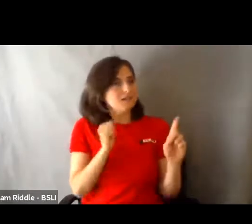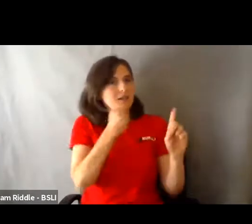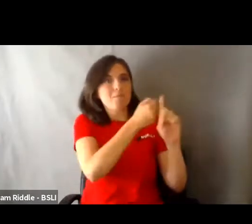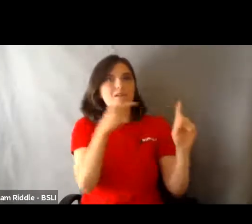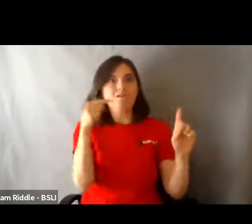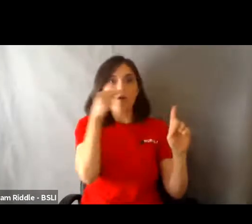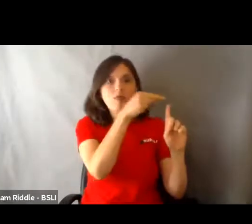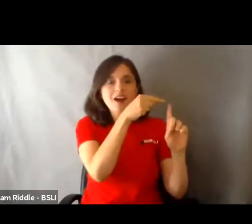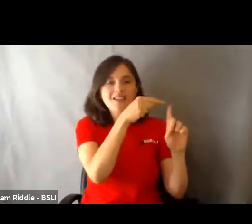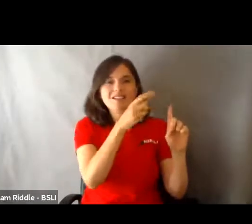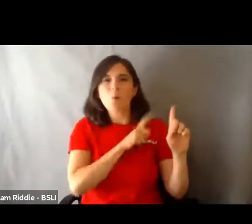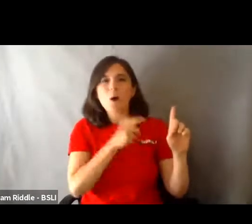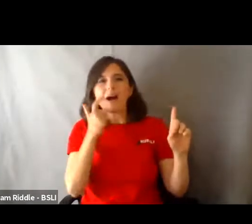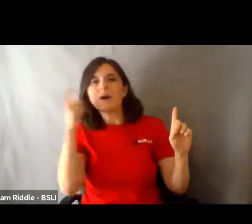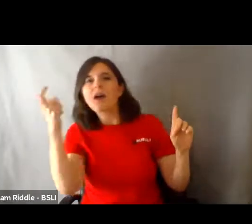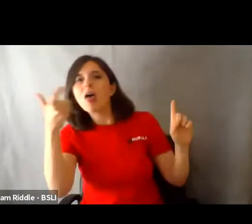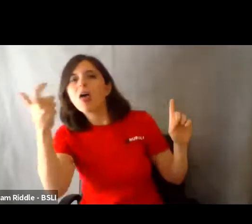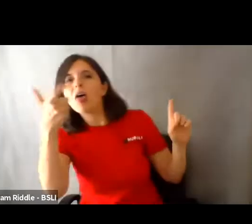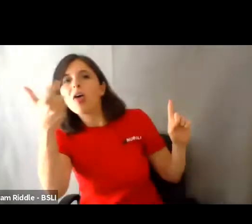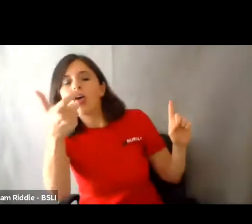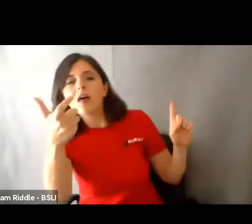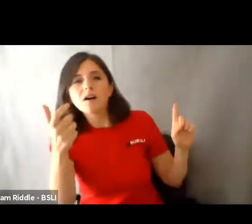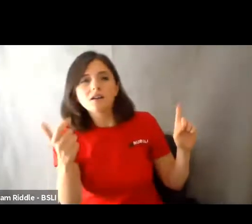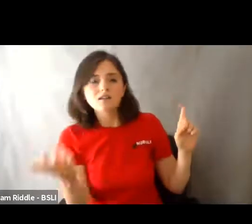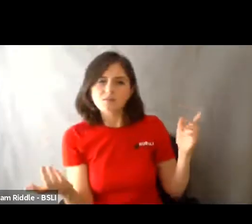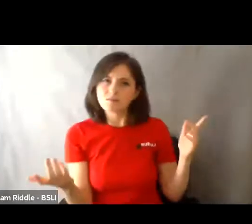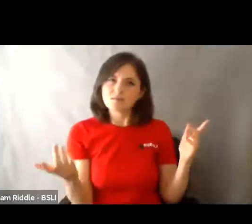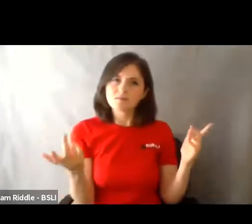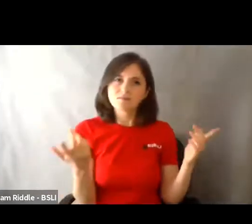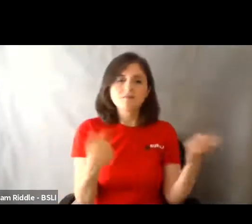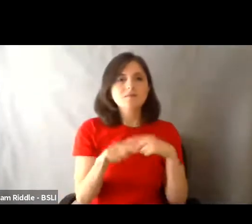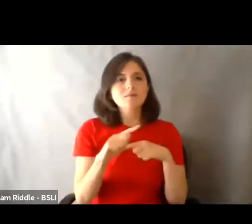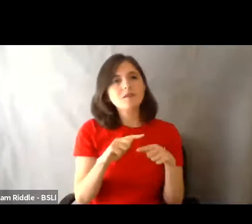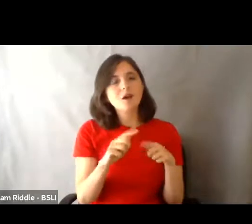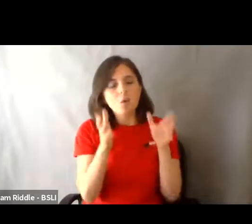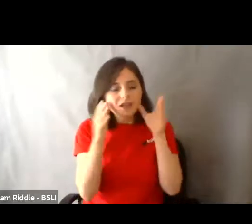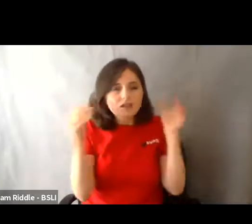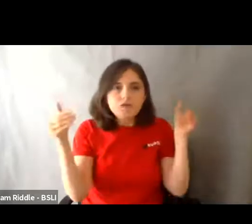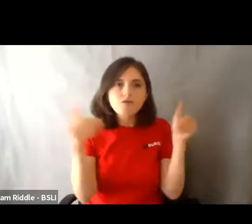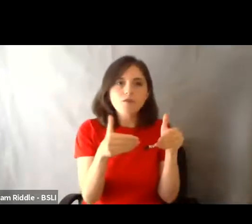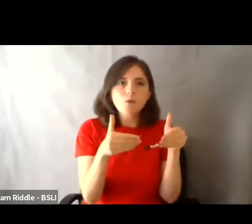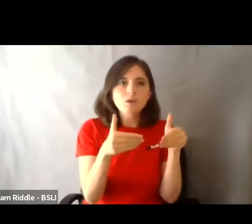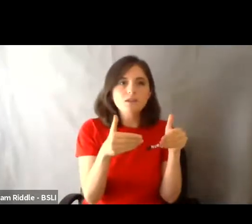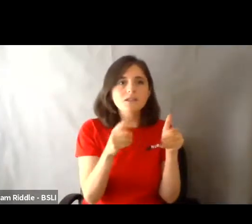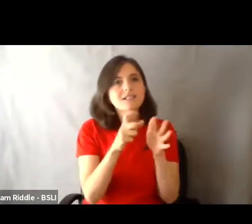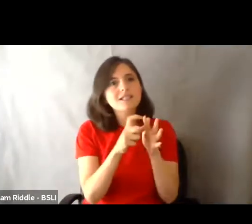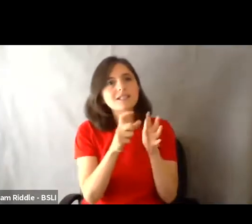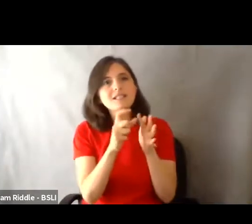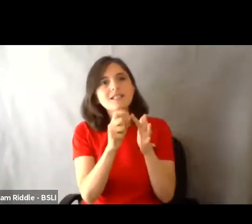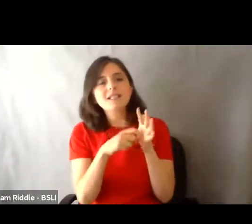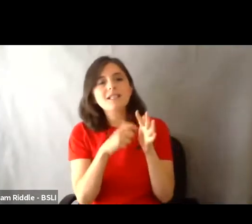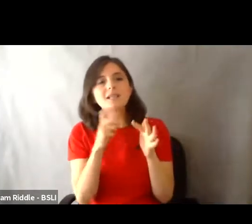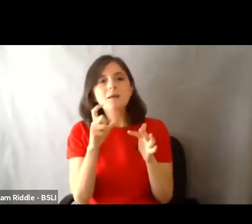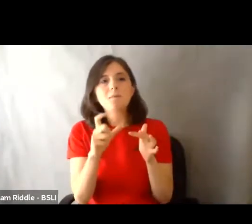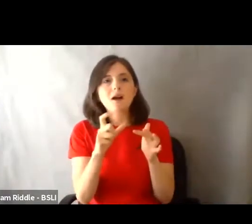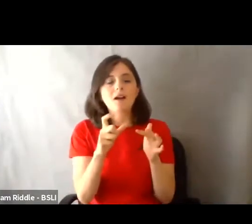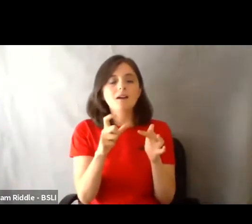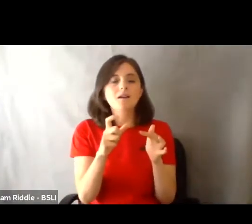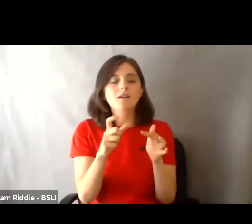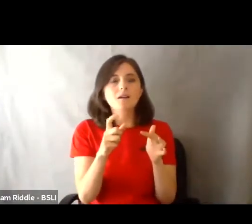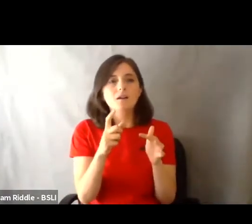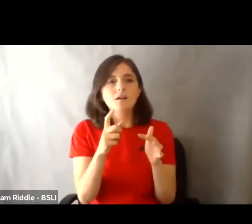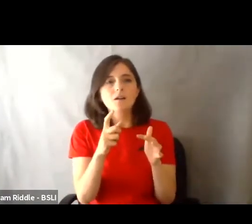that's right, why we're really calling our focus at the moment as DPAC is to take on